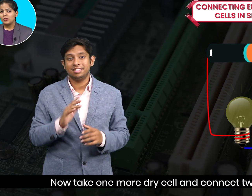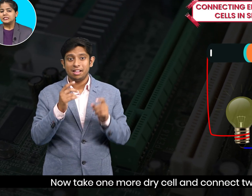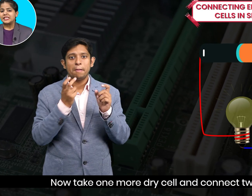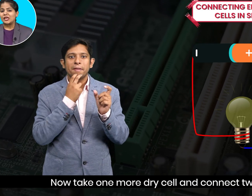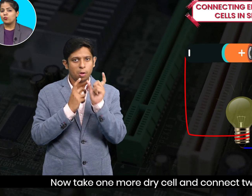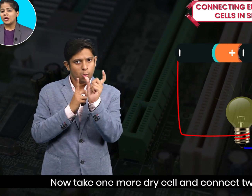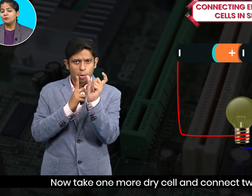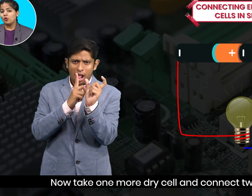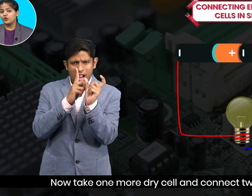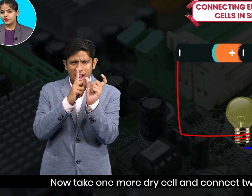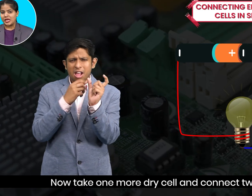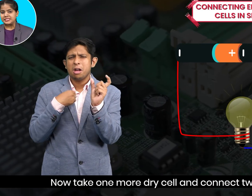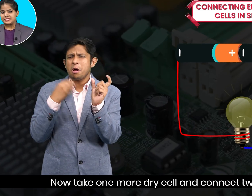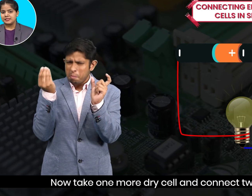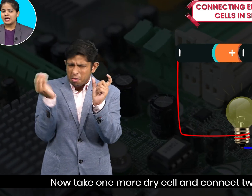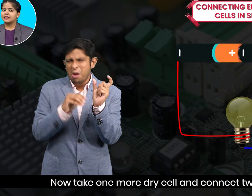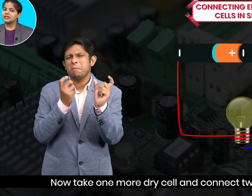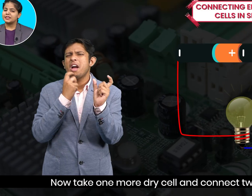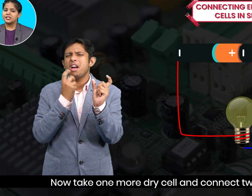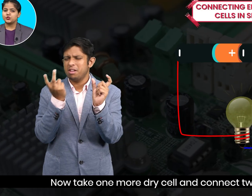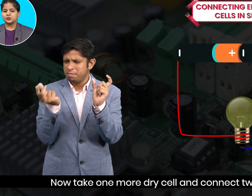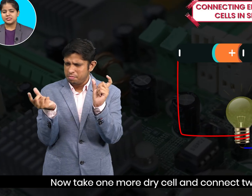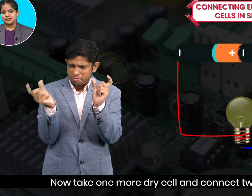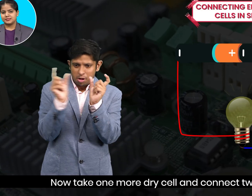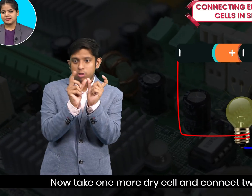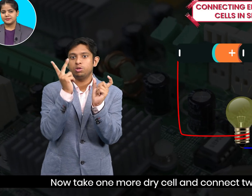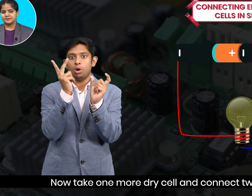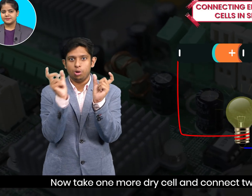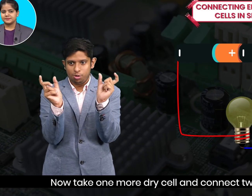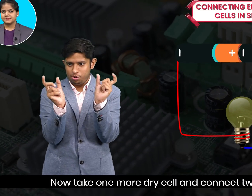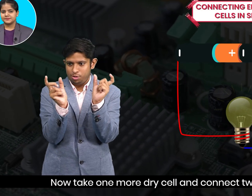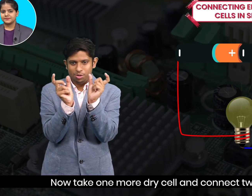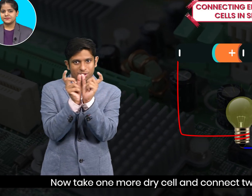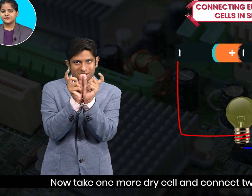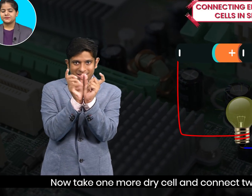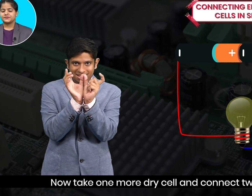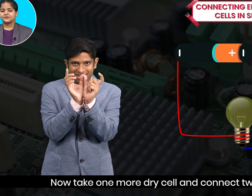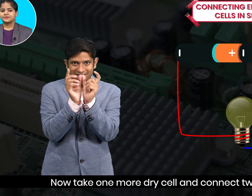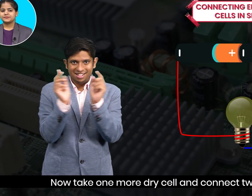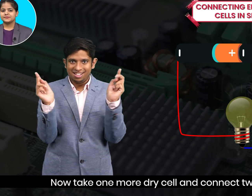Now, take one more dry cell and connect two cells.